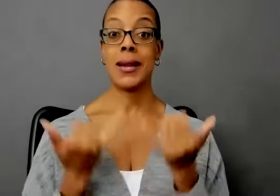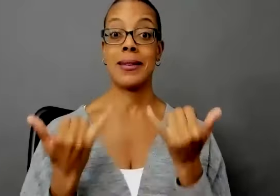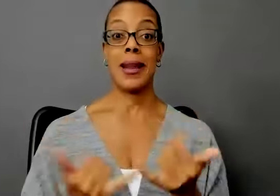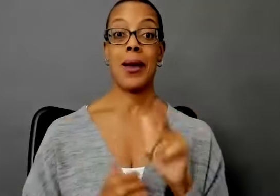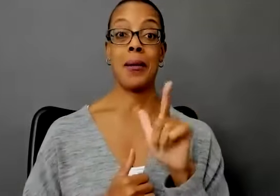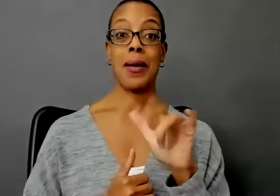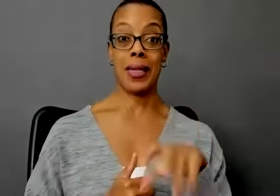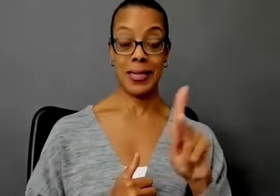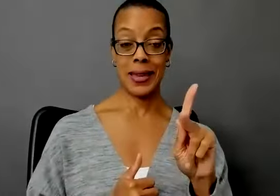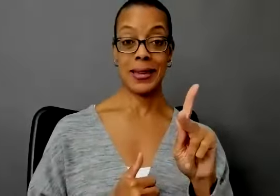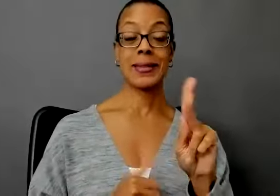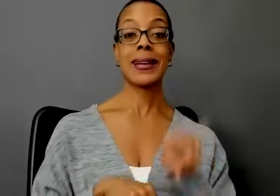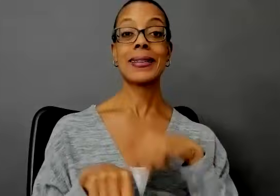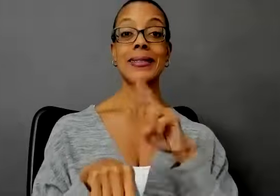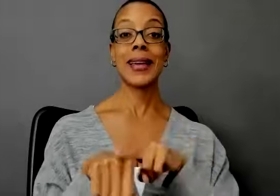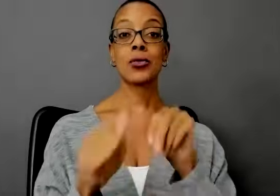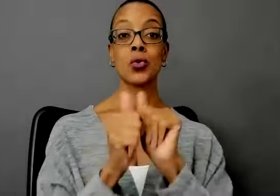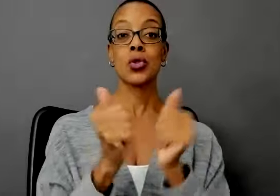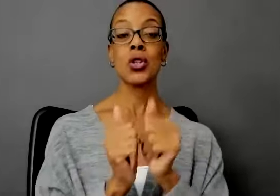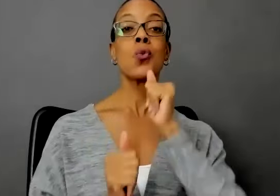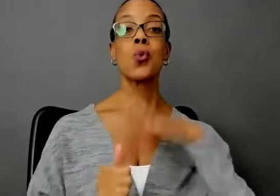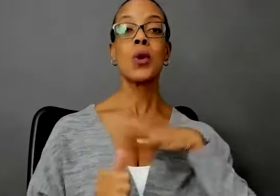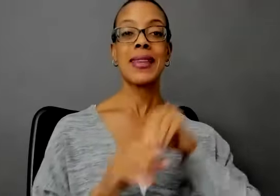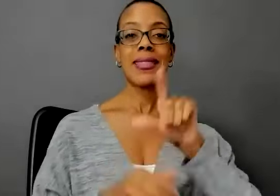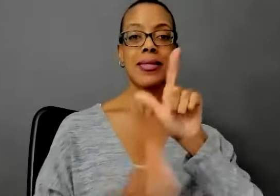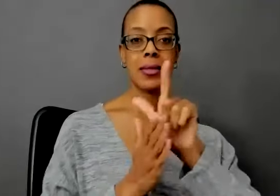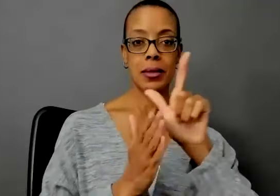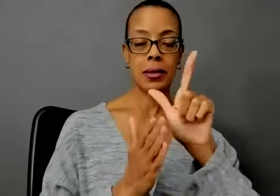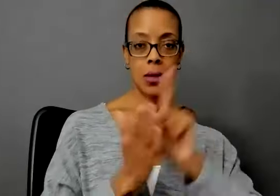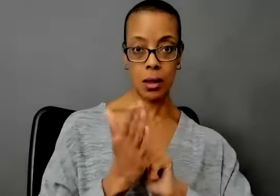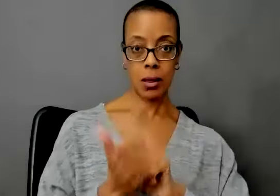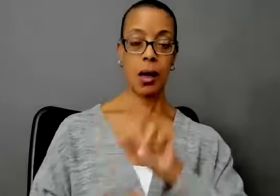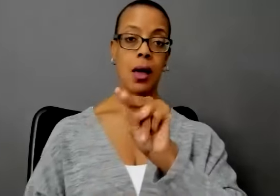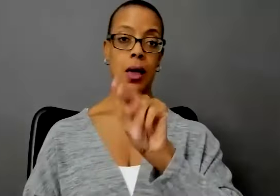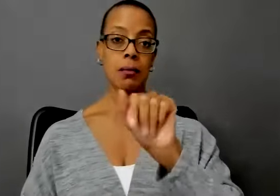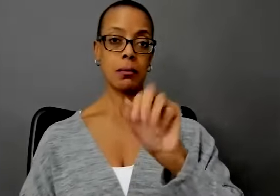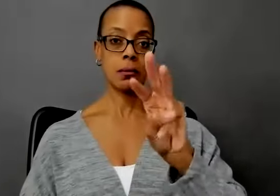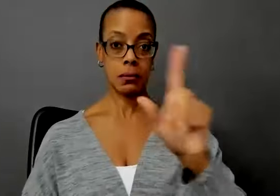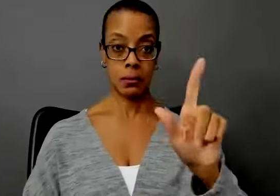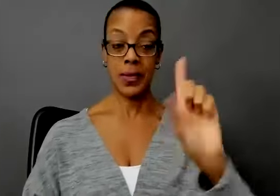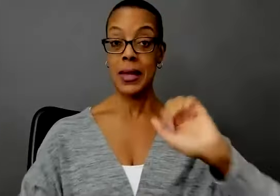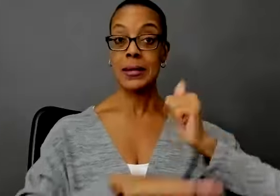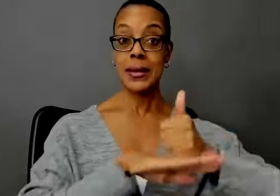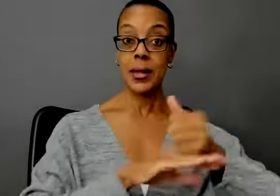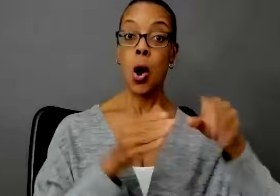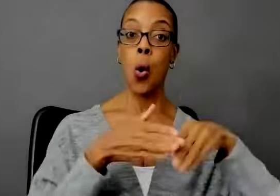National Association of Women in the Law, and they created an open access course called Feminist Law